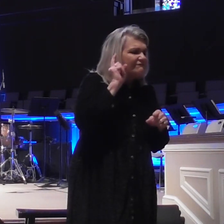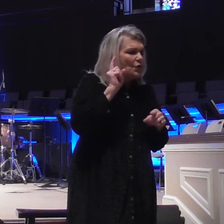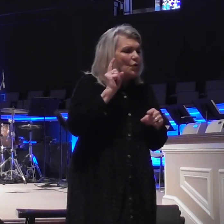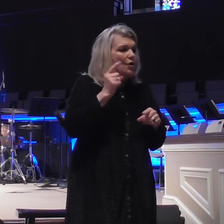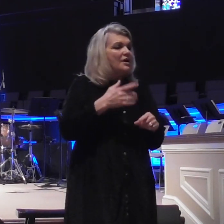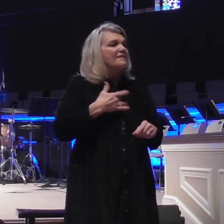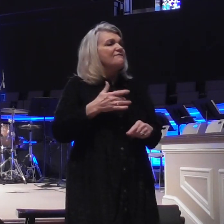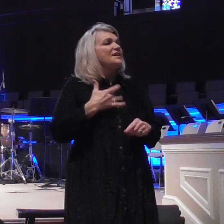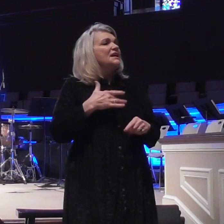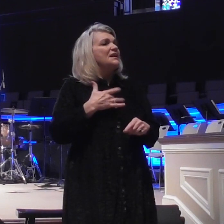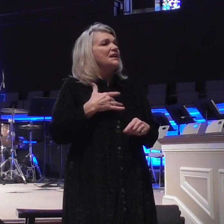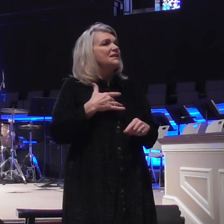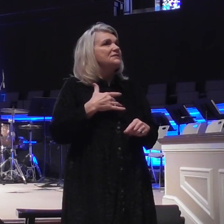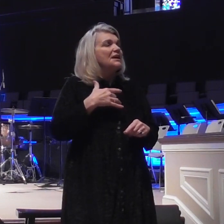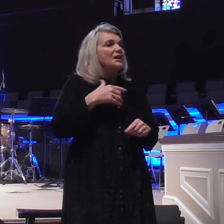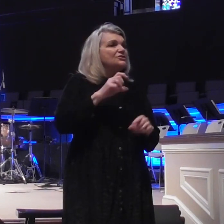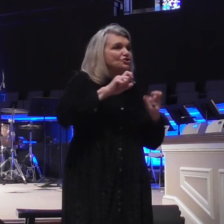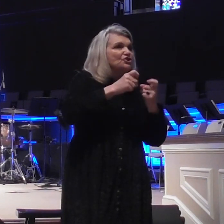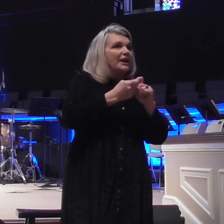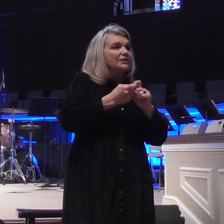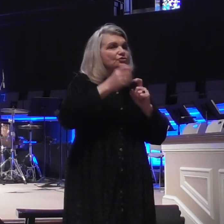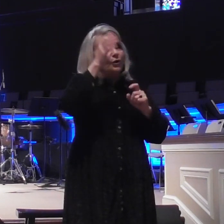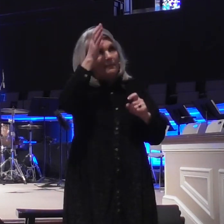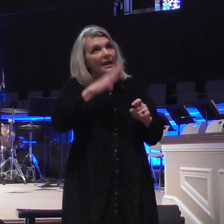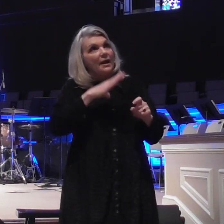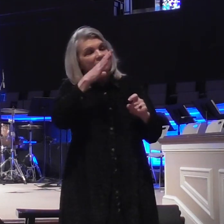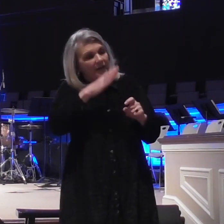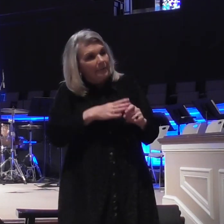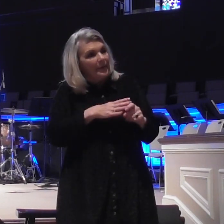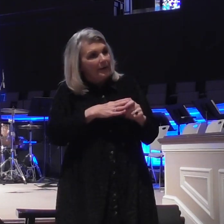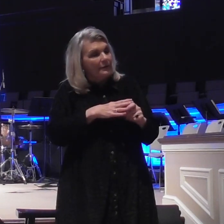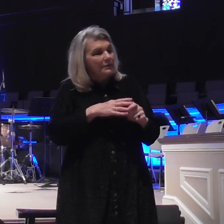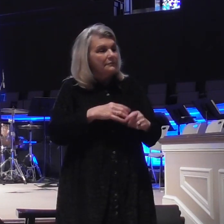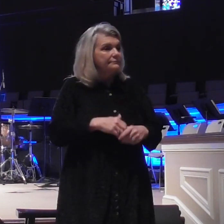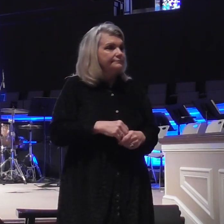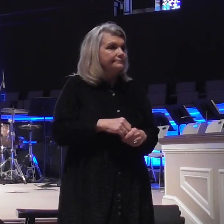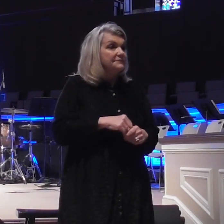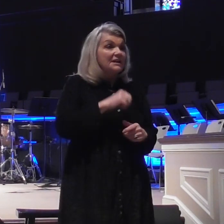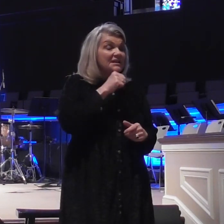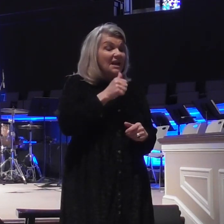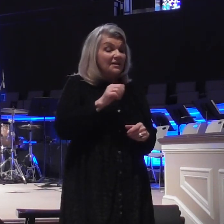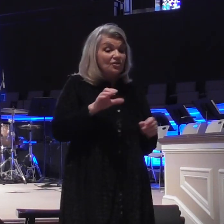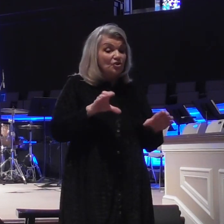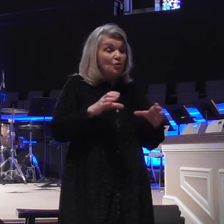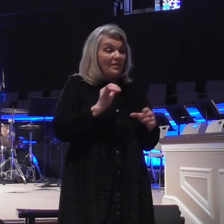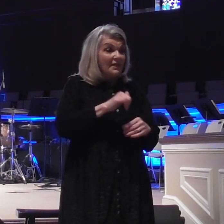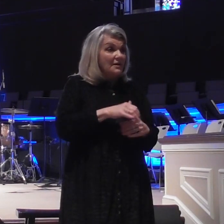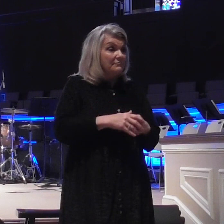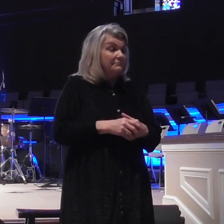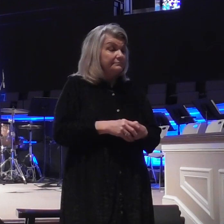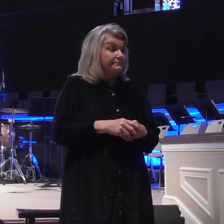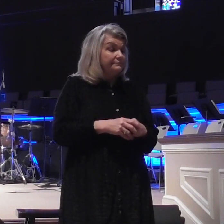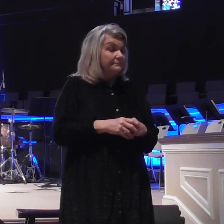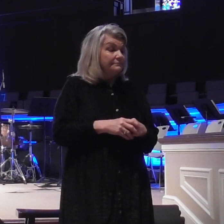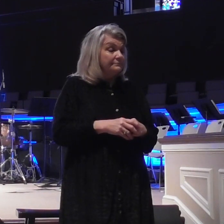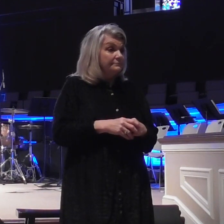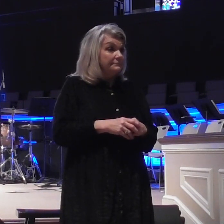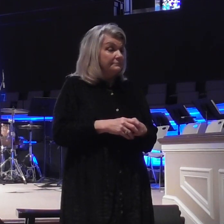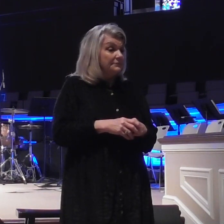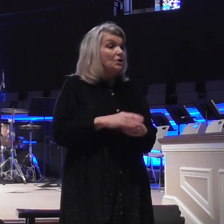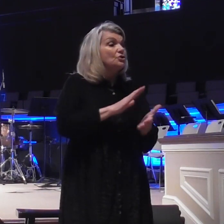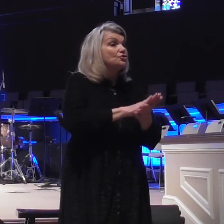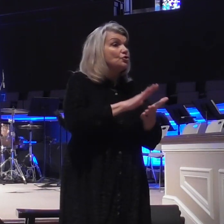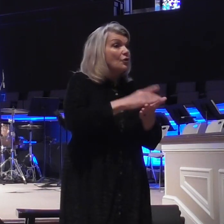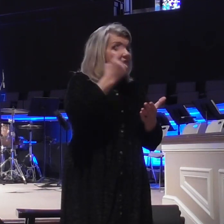goes beyond truth. And what we've got to start saying is that's wrong to do, and we're not going to do it. School is for learning, workplaces